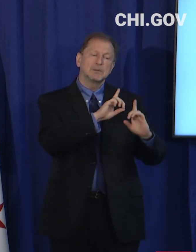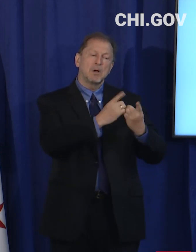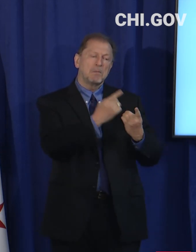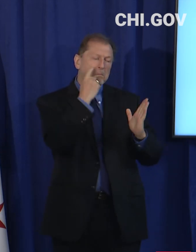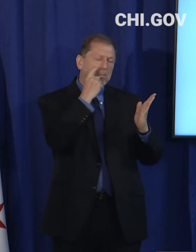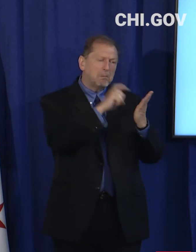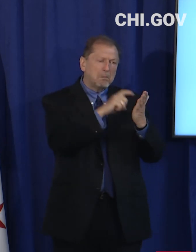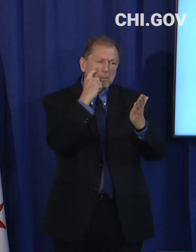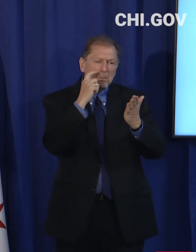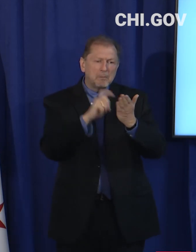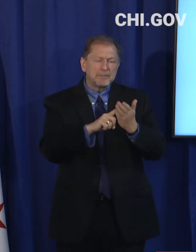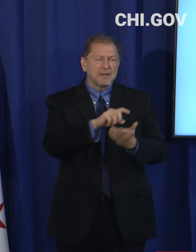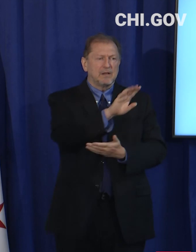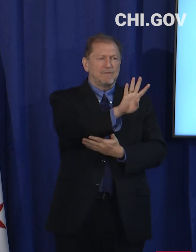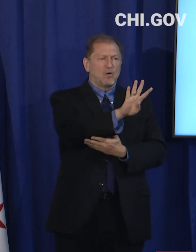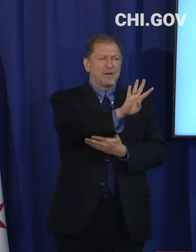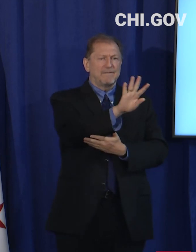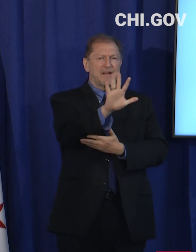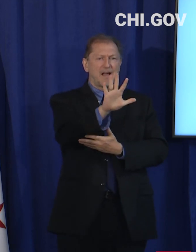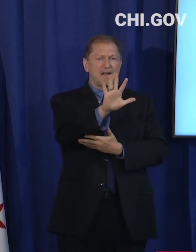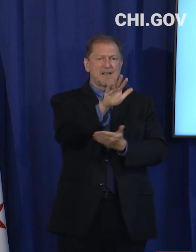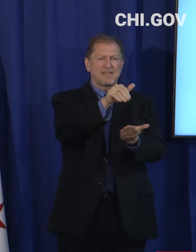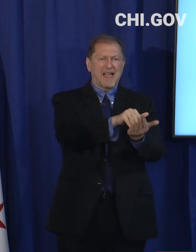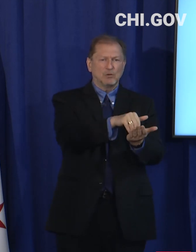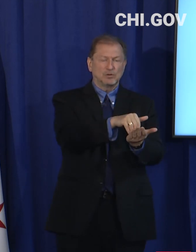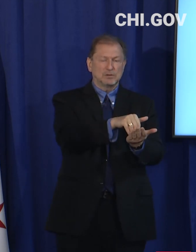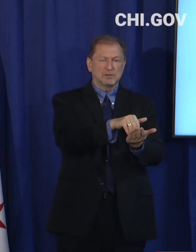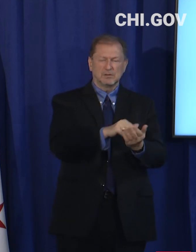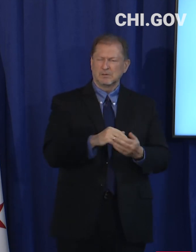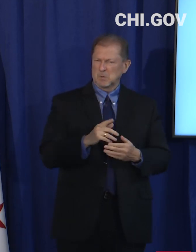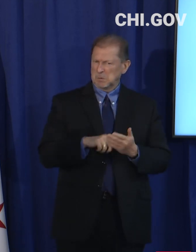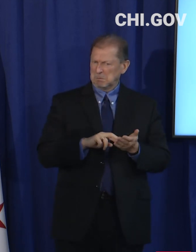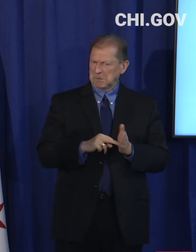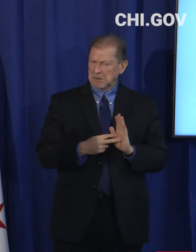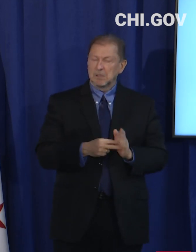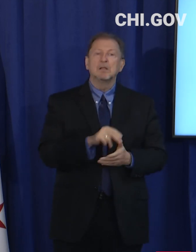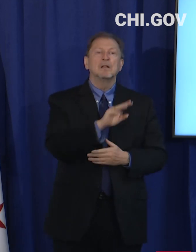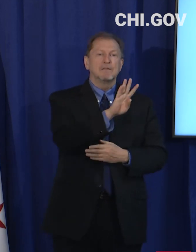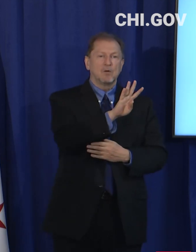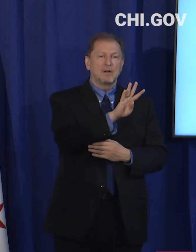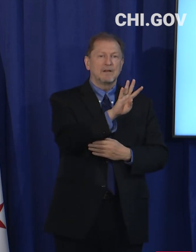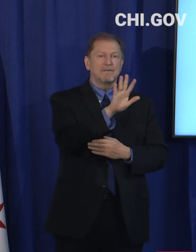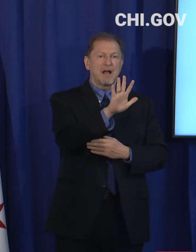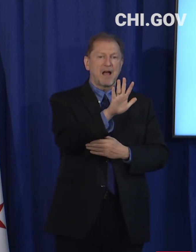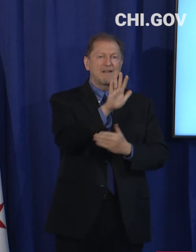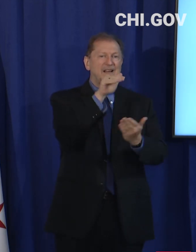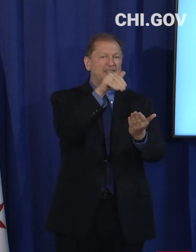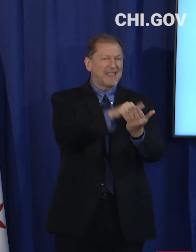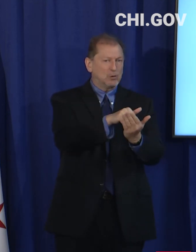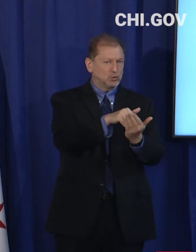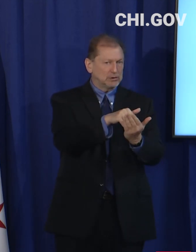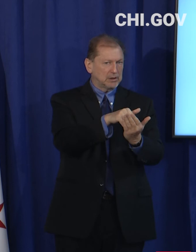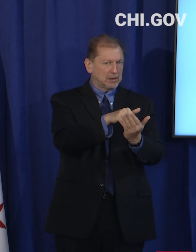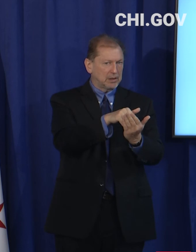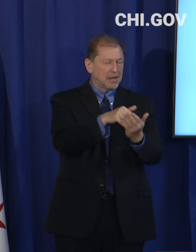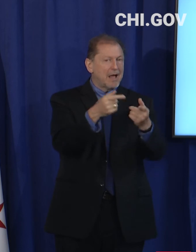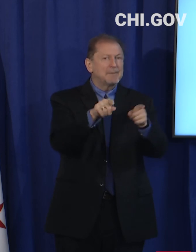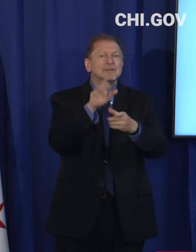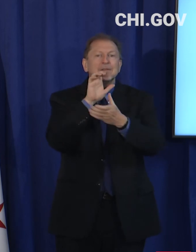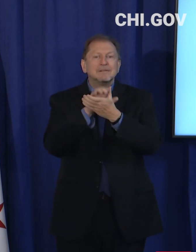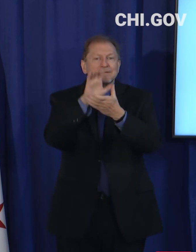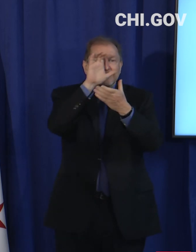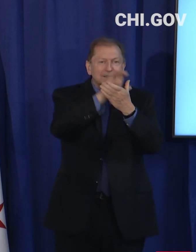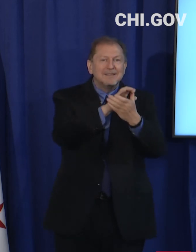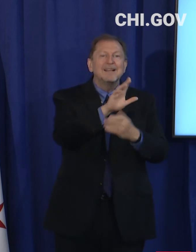45,000. Let me say that number again. Nearly 45,000 victims of domestic violence. And we've seen a